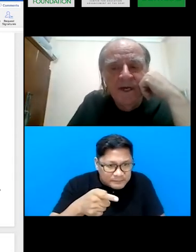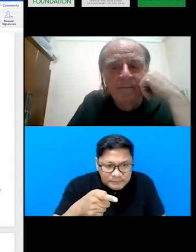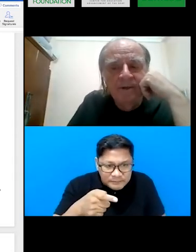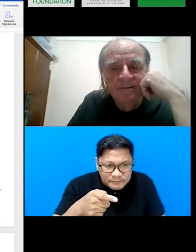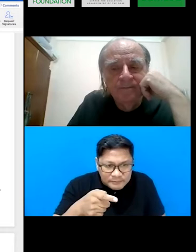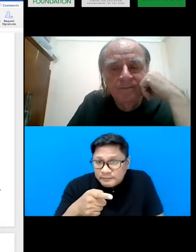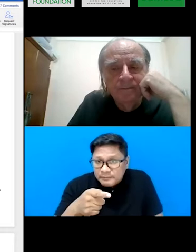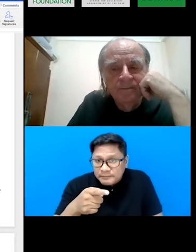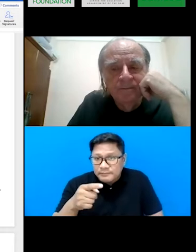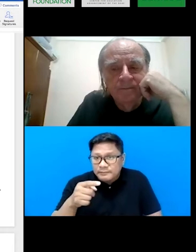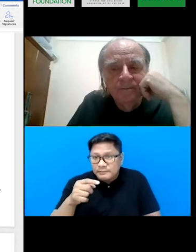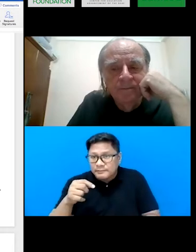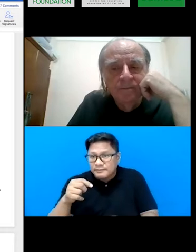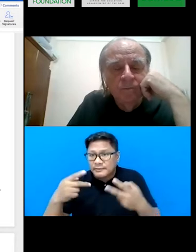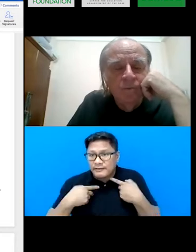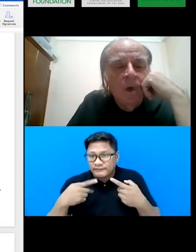It's kept.